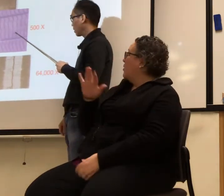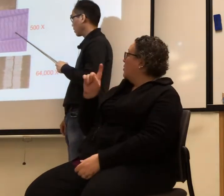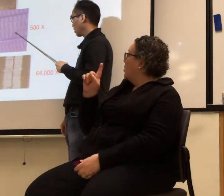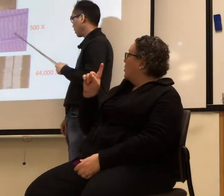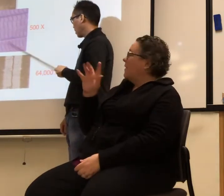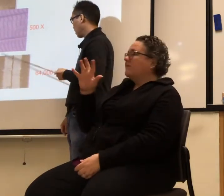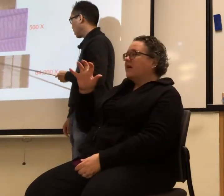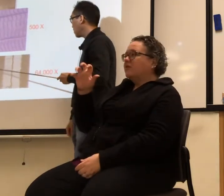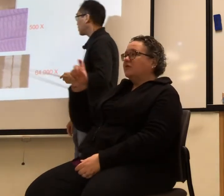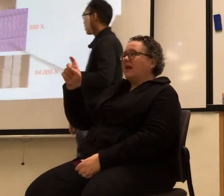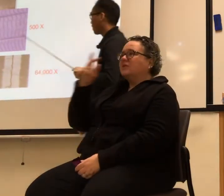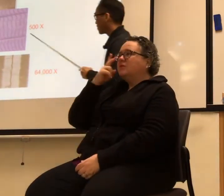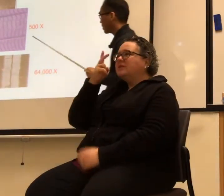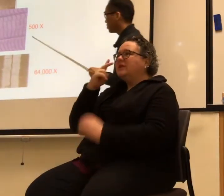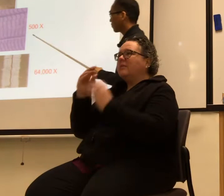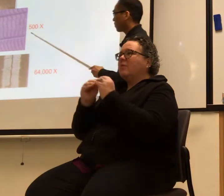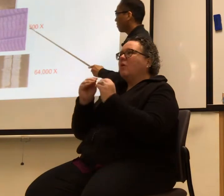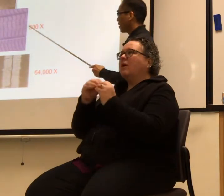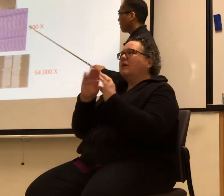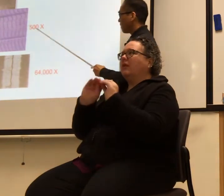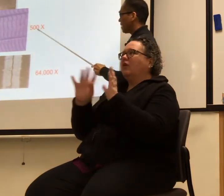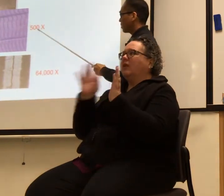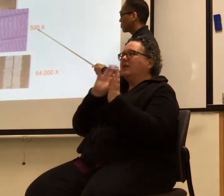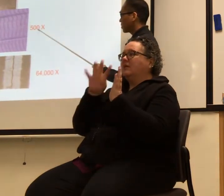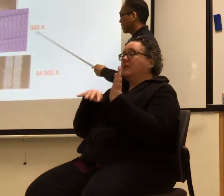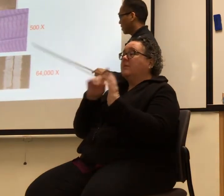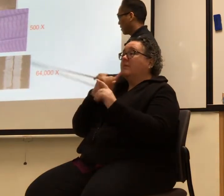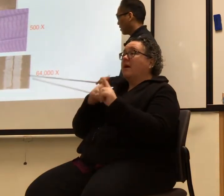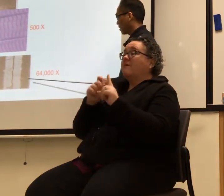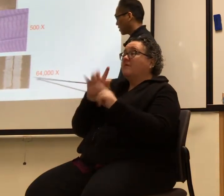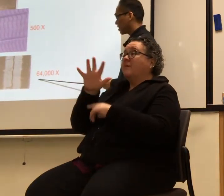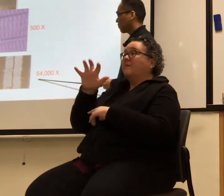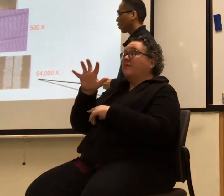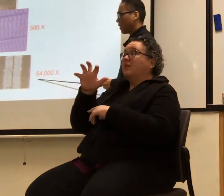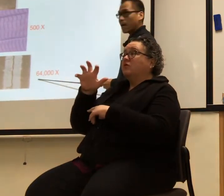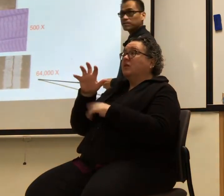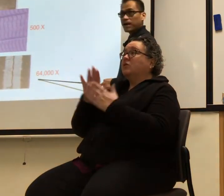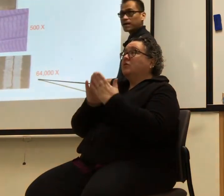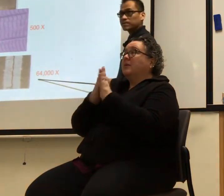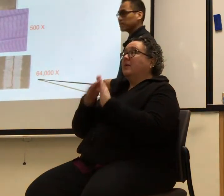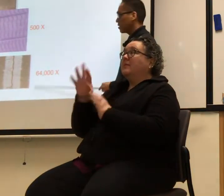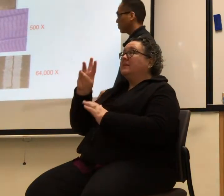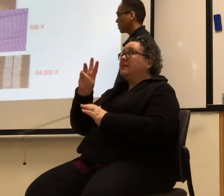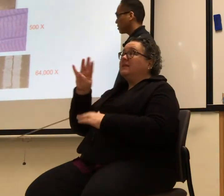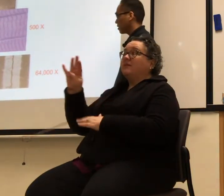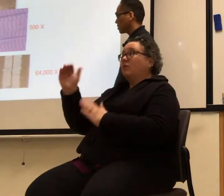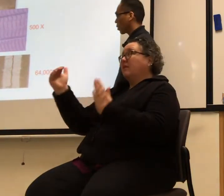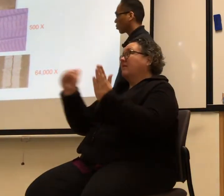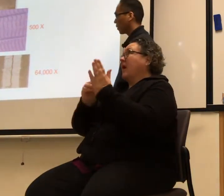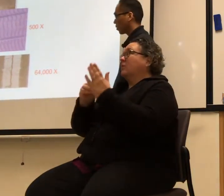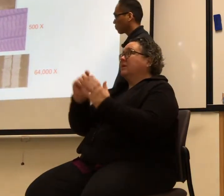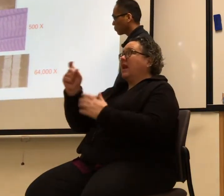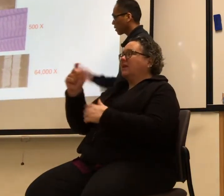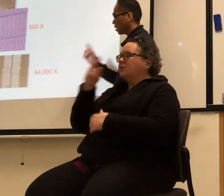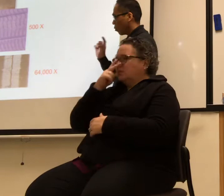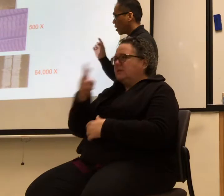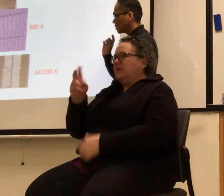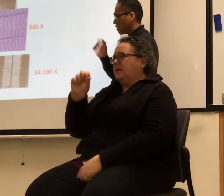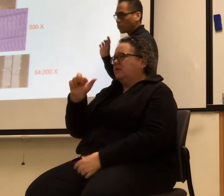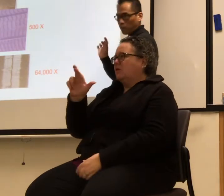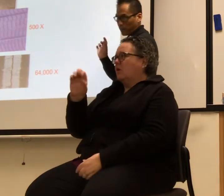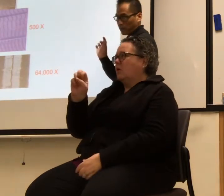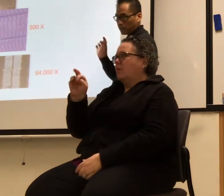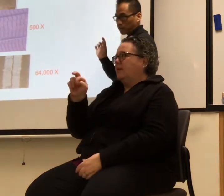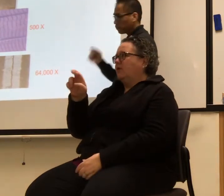banding. This is obviously you jump from 500 to 64,000x. You can see the sarcomere.